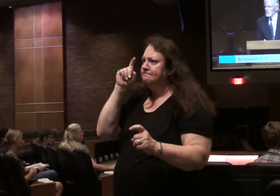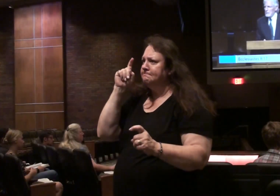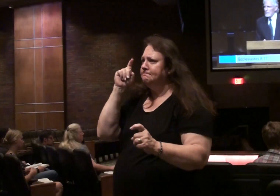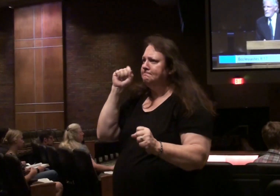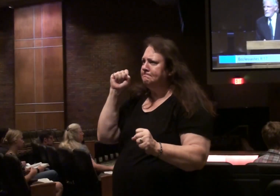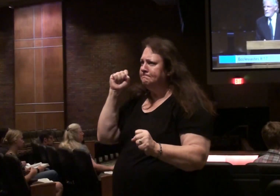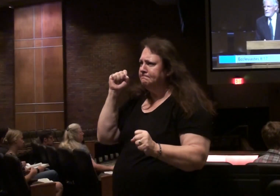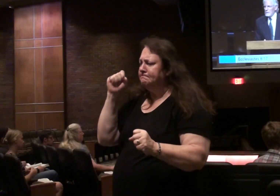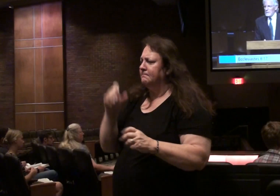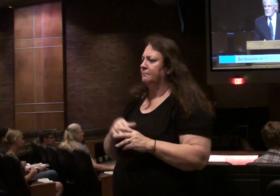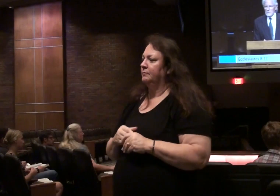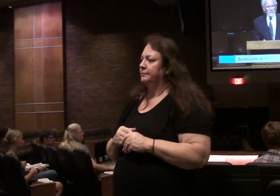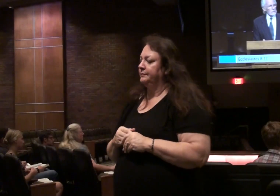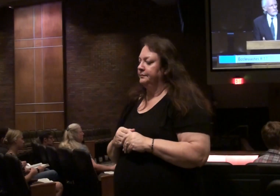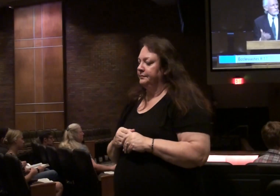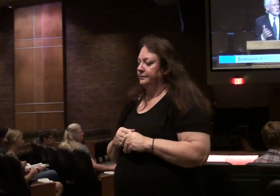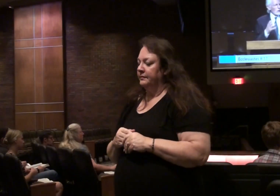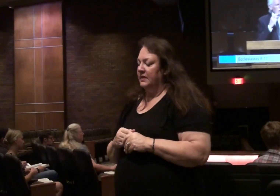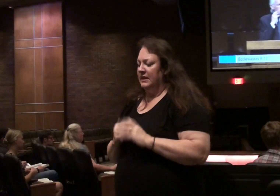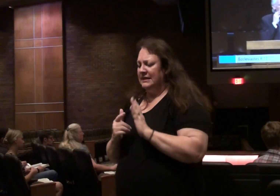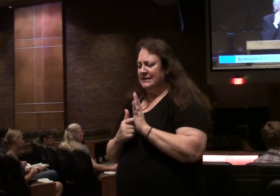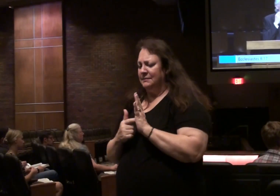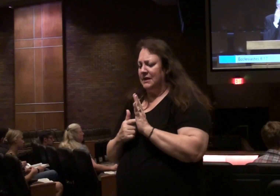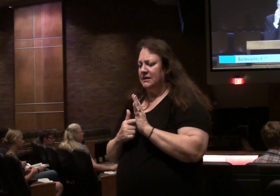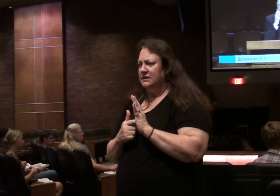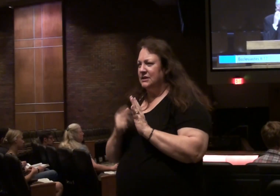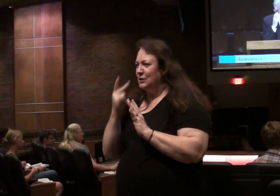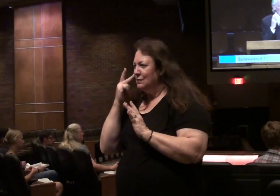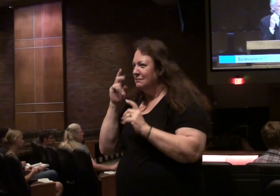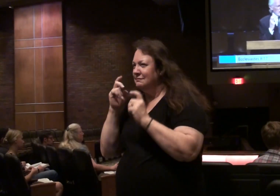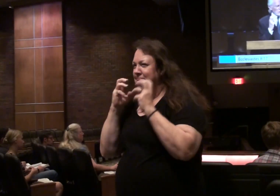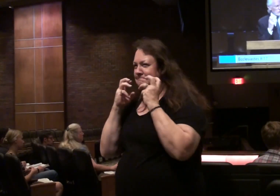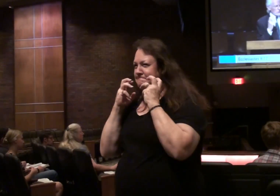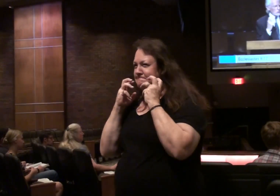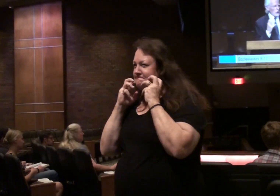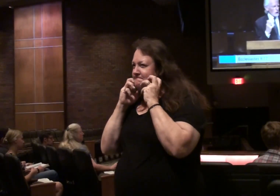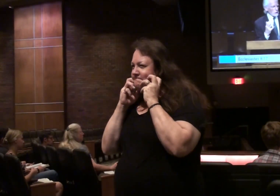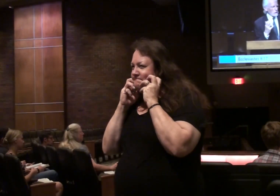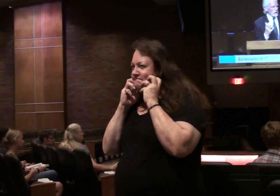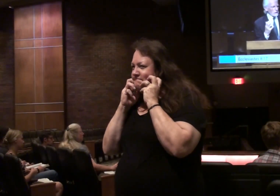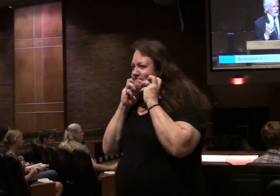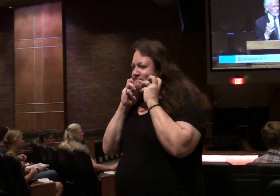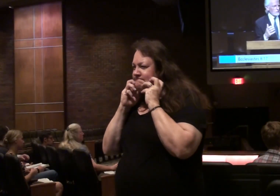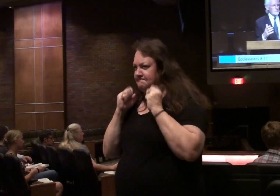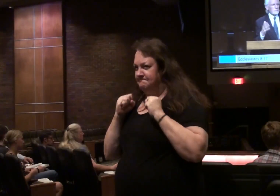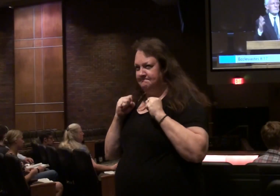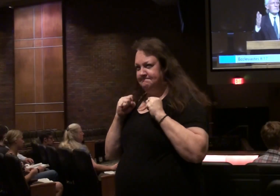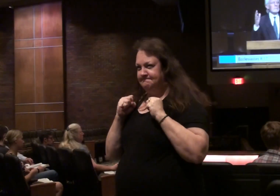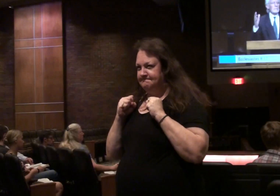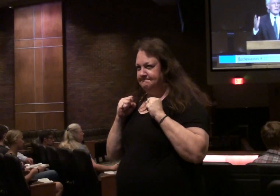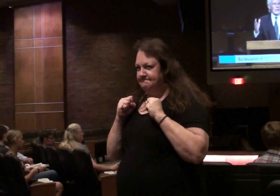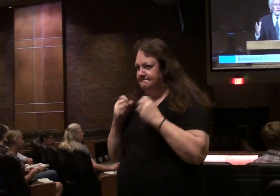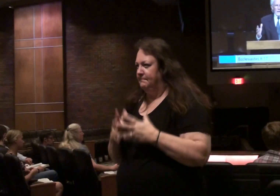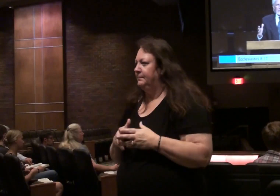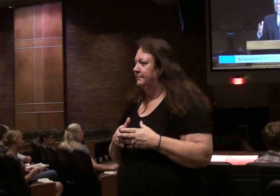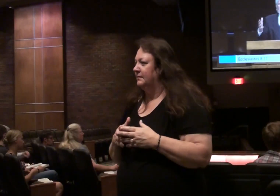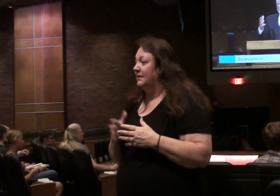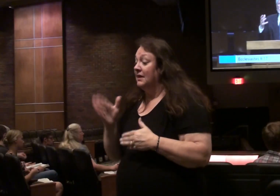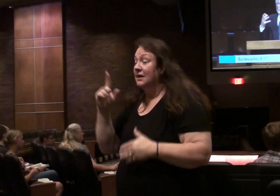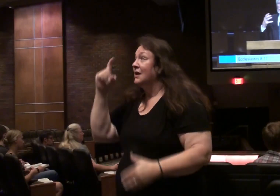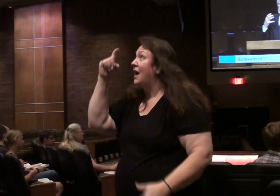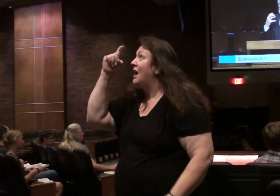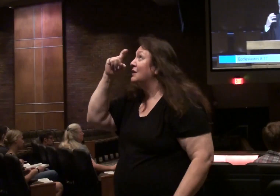beam. You know, sometimes I would see it in their face, they're getting tense, their jaw gets set. Let